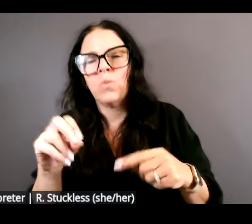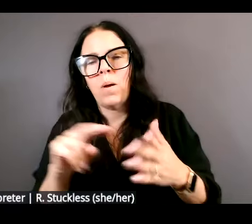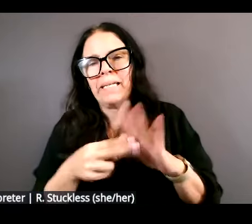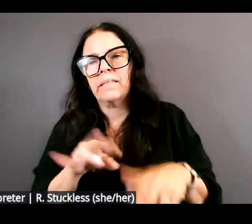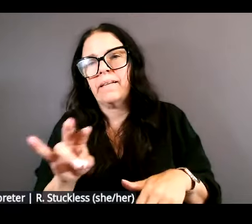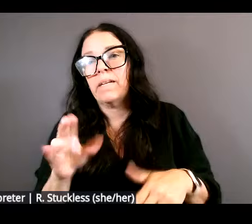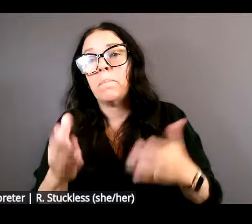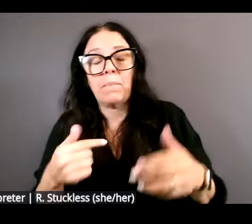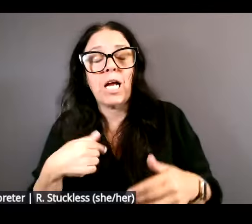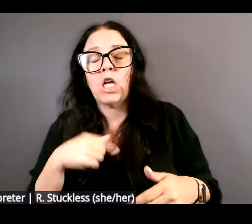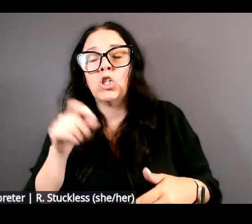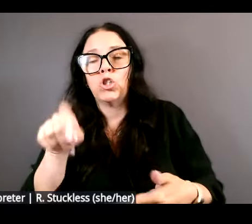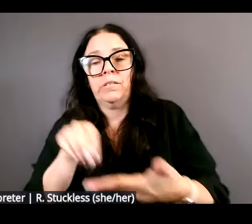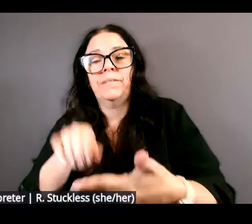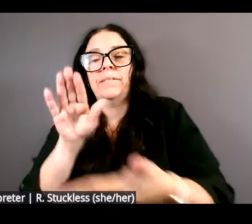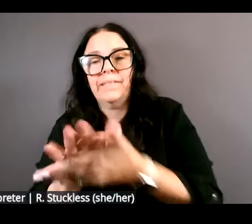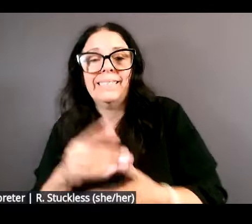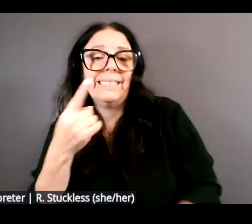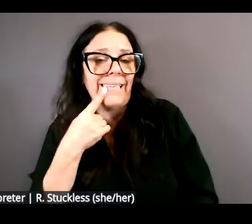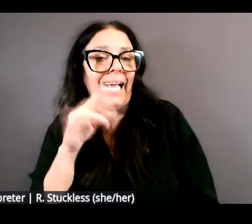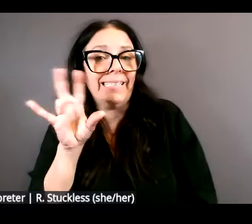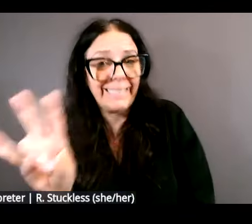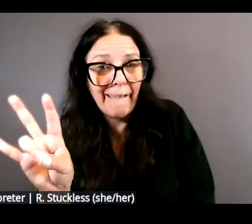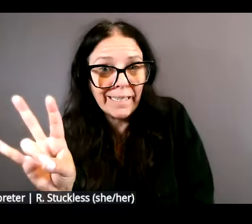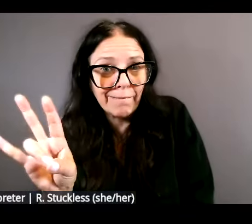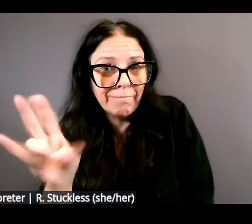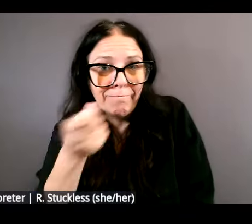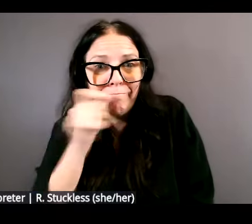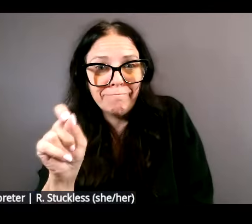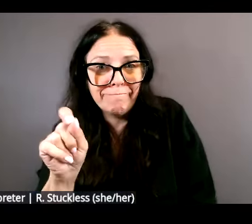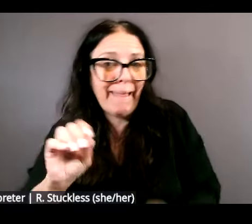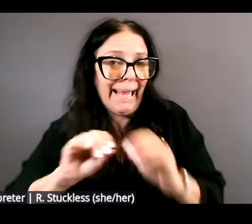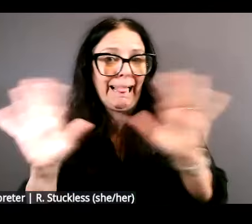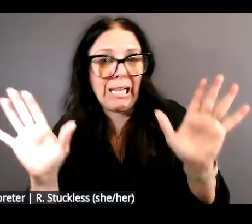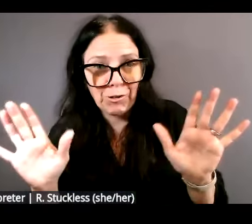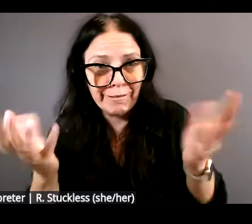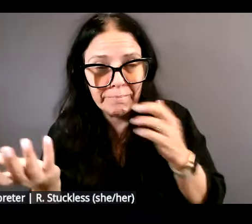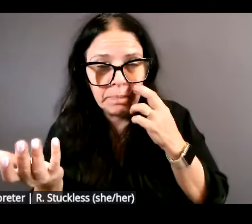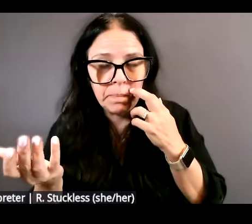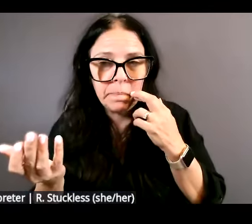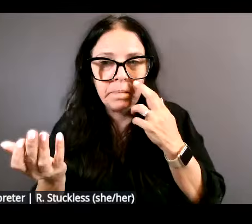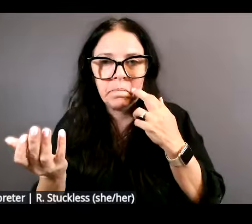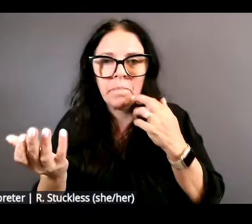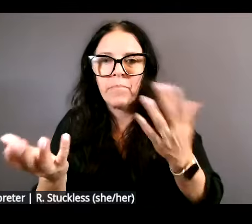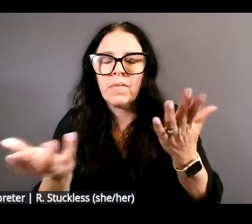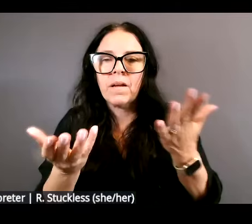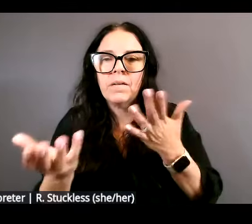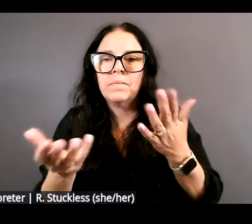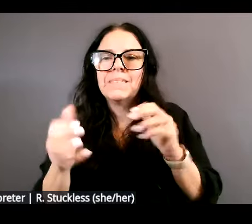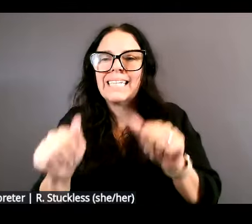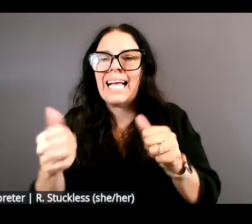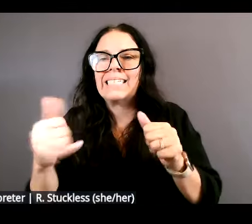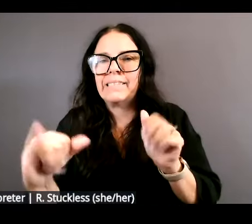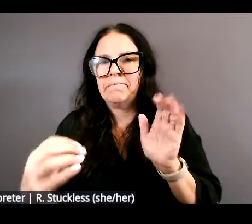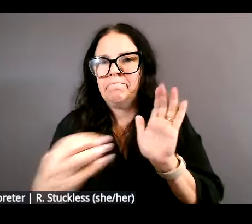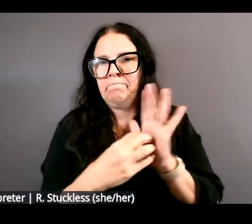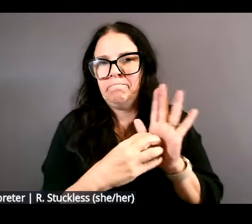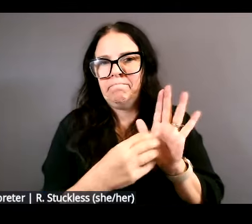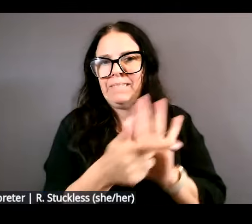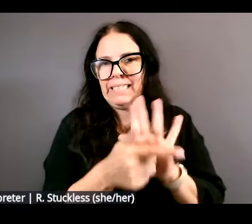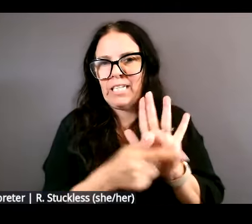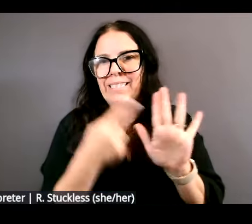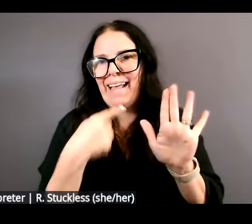say 7 of the congressional districts, just to be clear. Anyway, you can still cite the statute and say this is a statutory requirement,